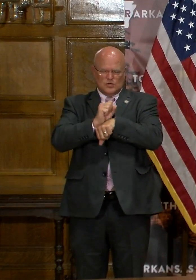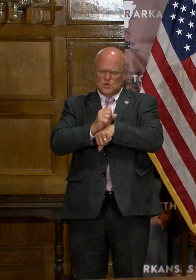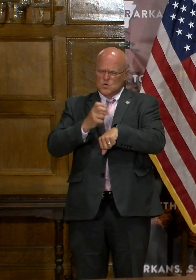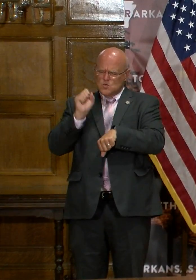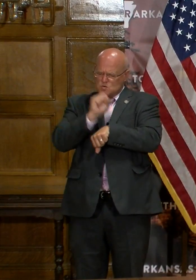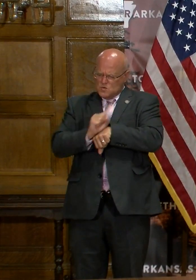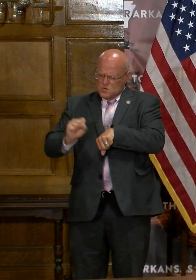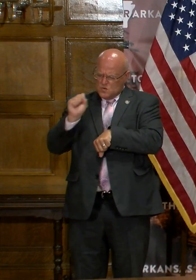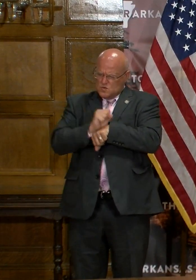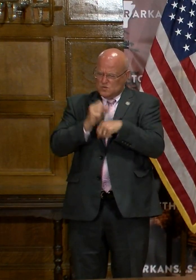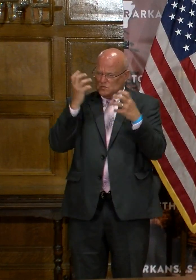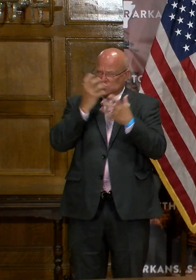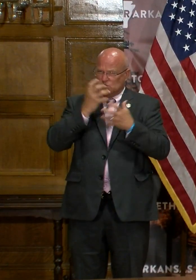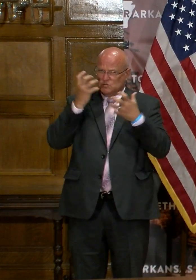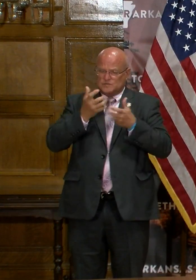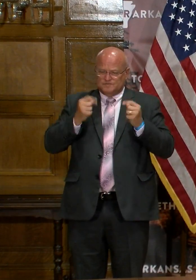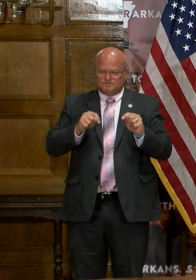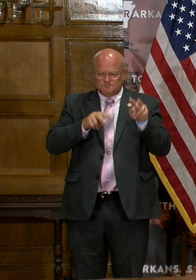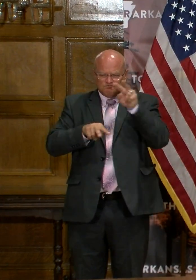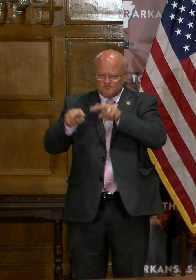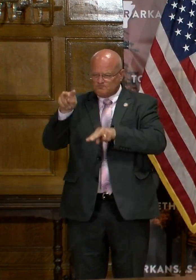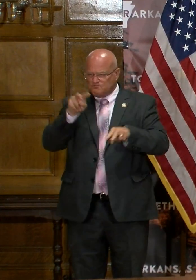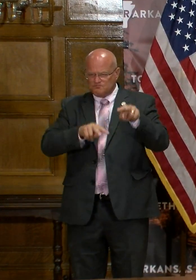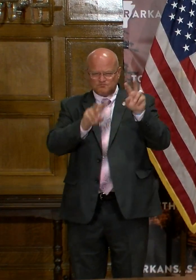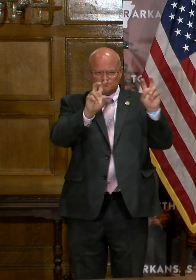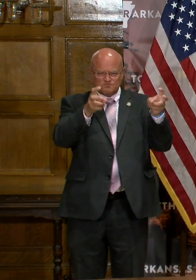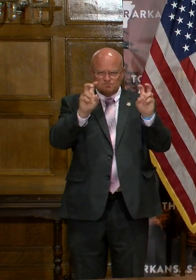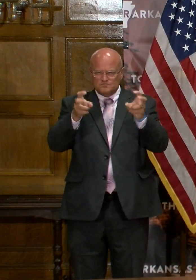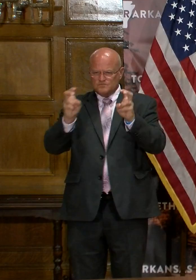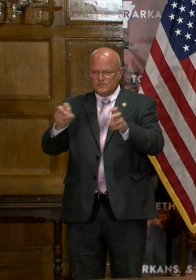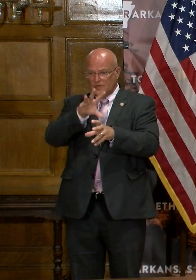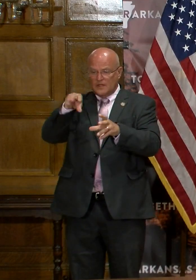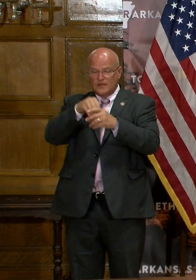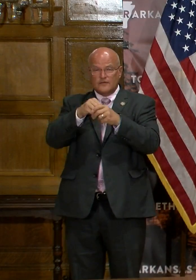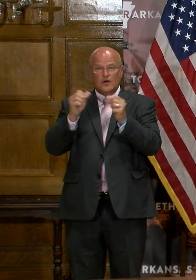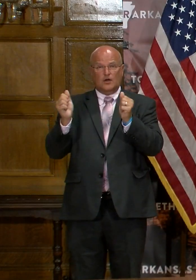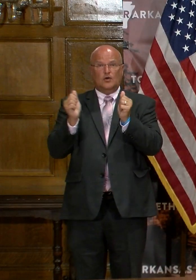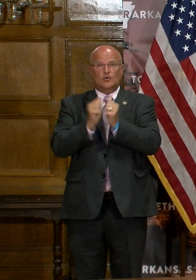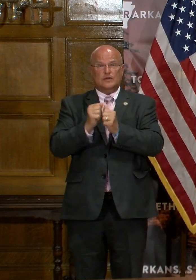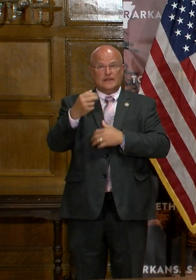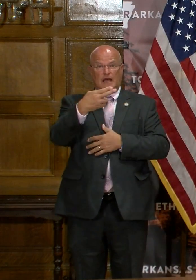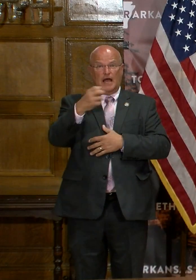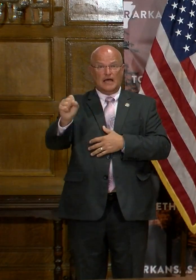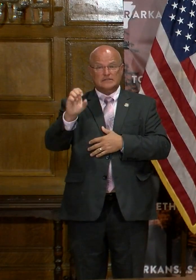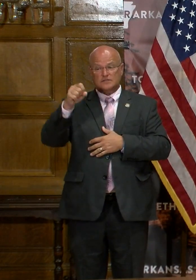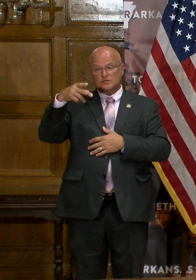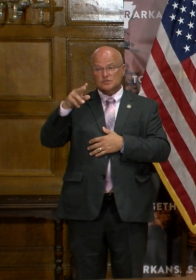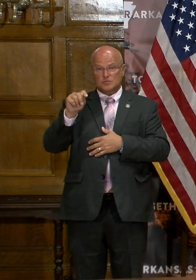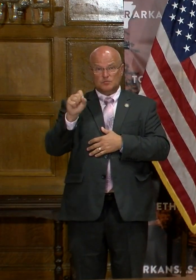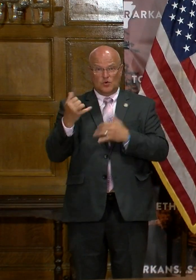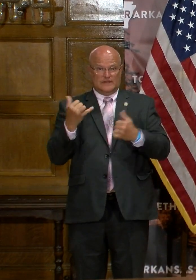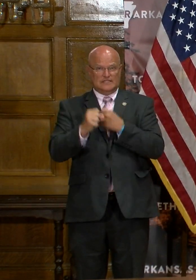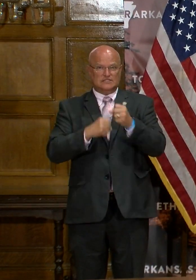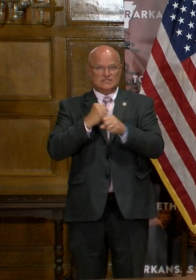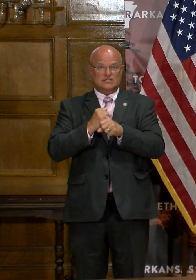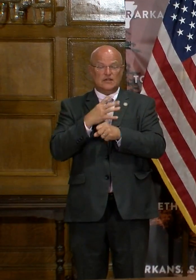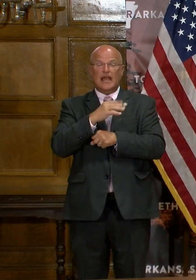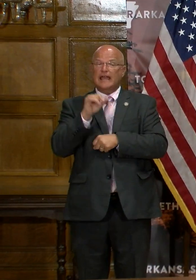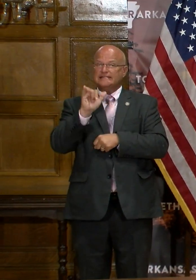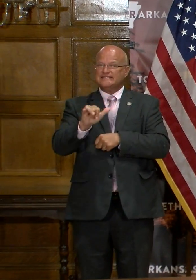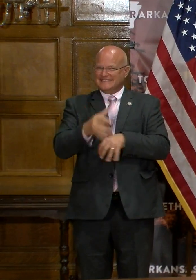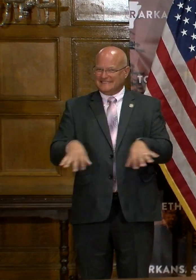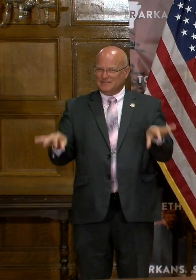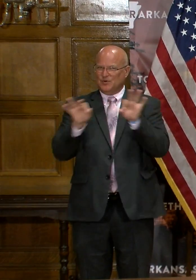hard at work trying to look at all the issues involved with high school sports this year and the importance of